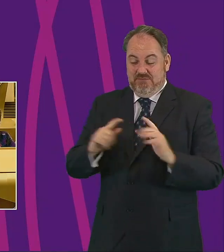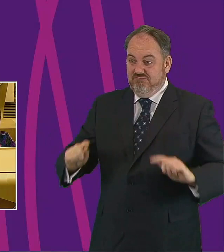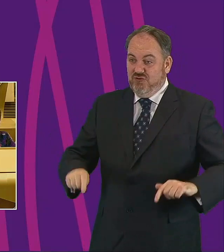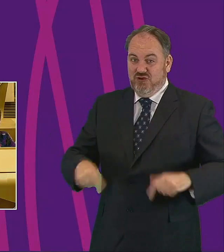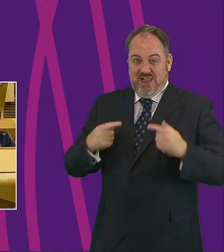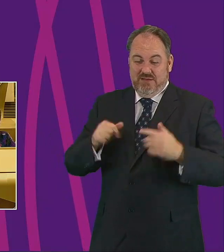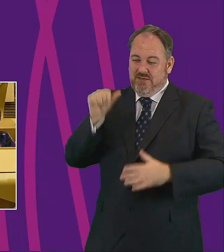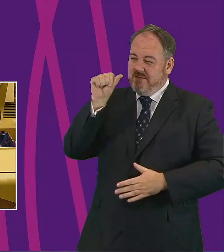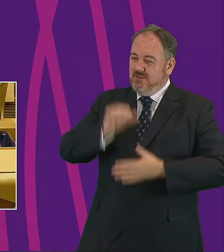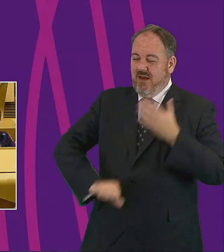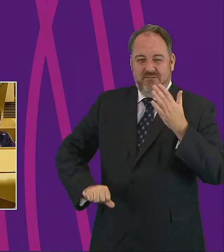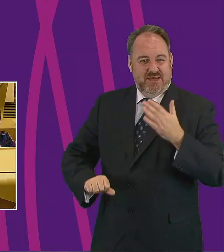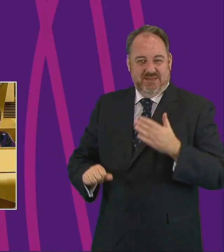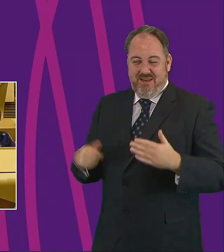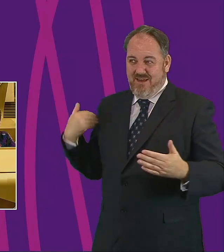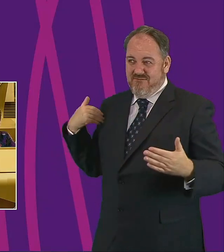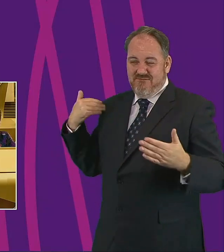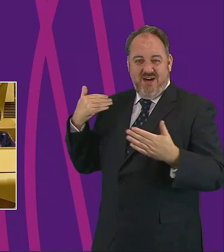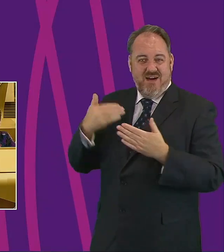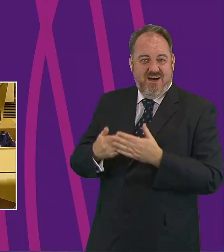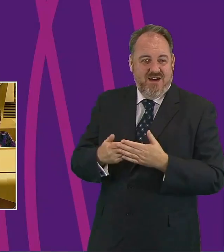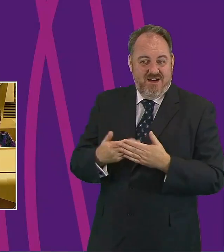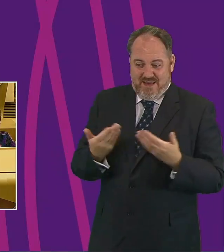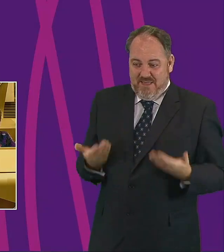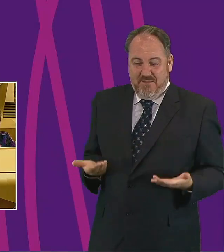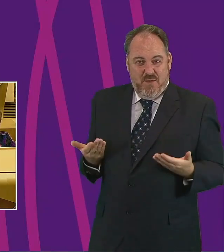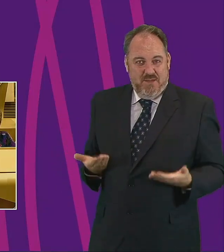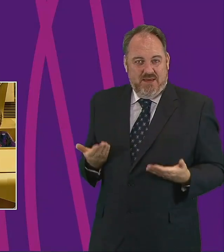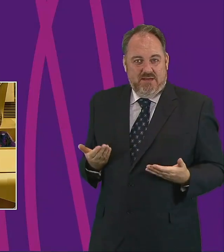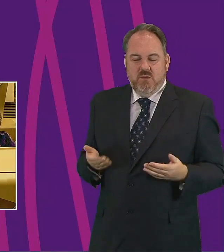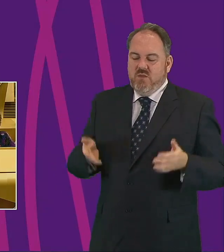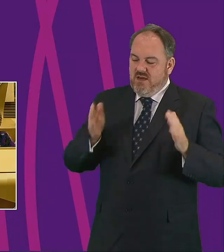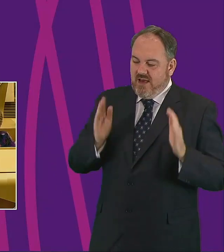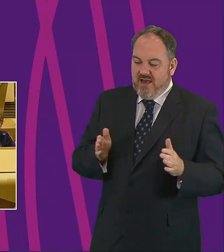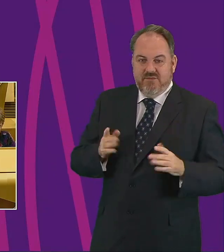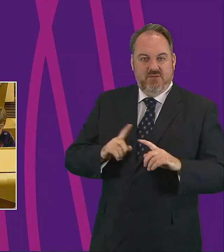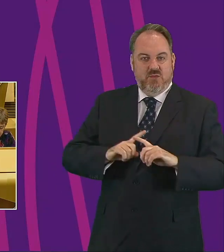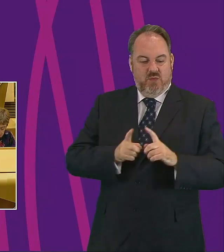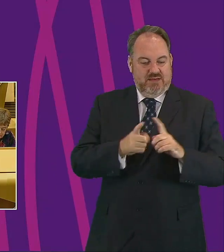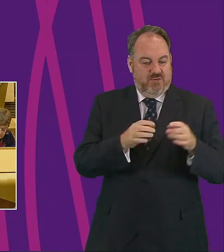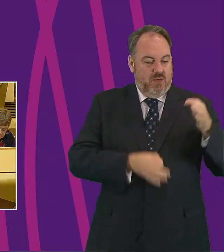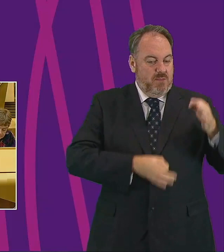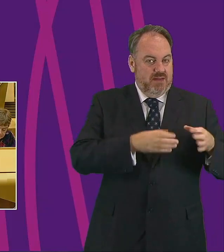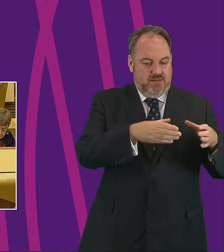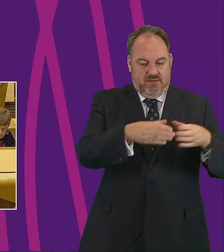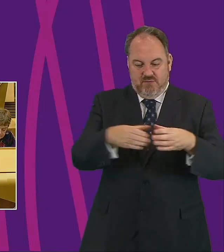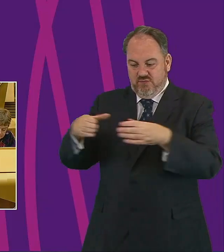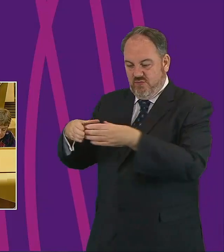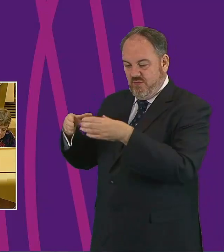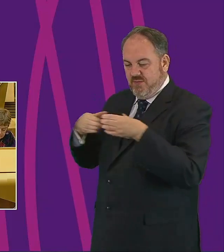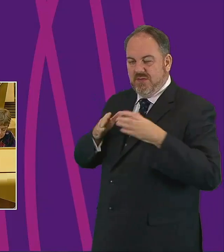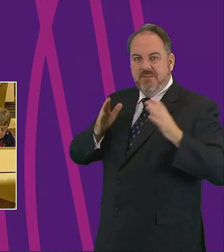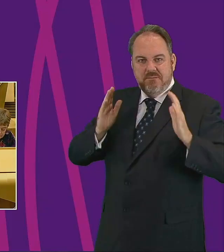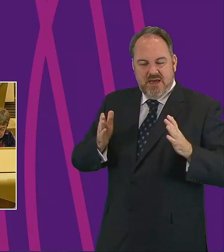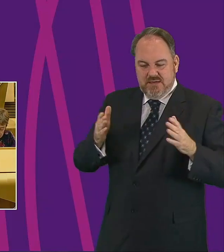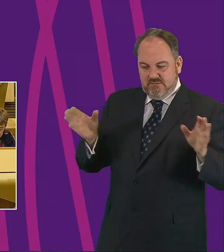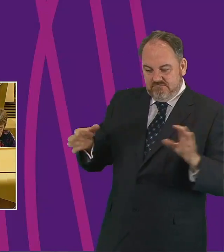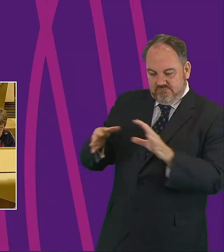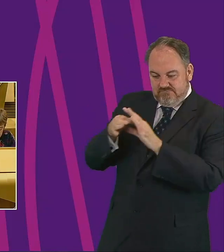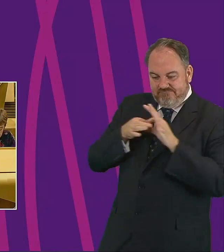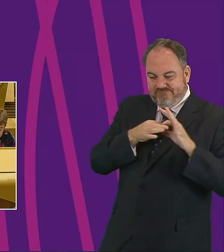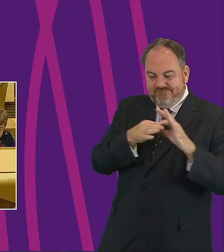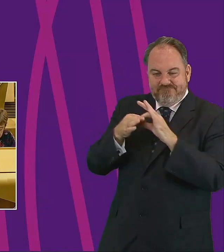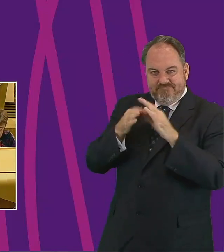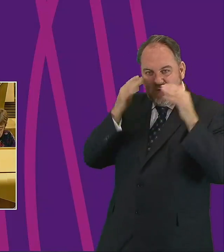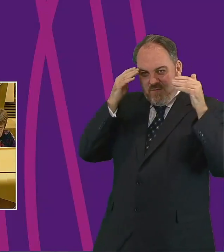has faced during its lifetime. And it is time for all political parties in this Parliament to focus on and